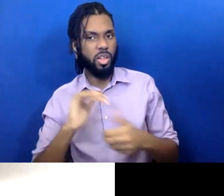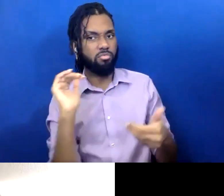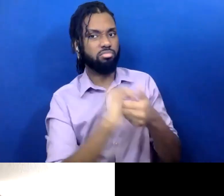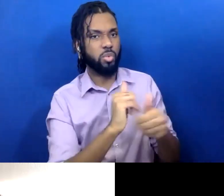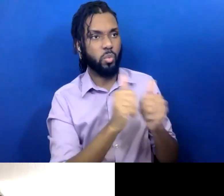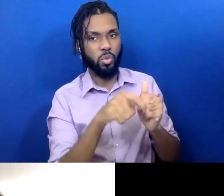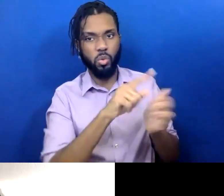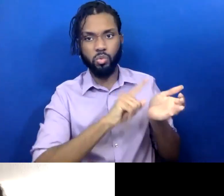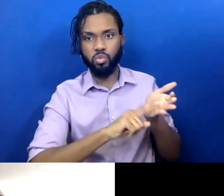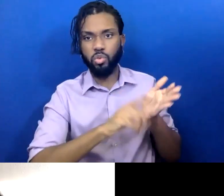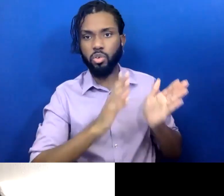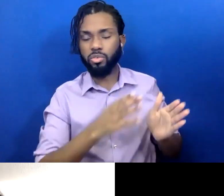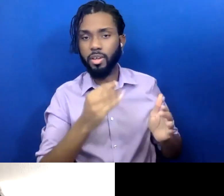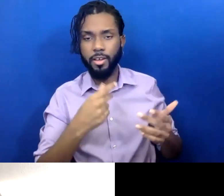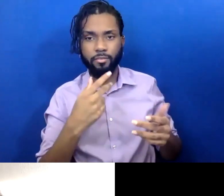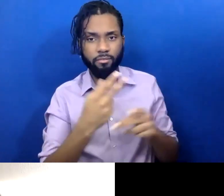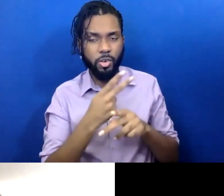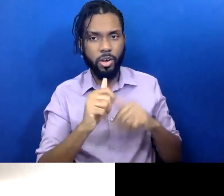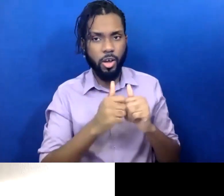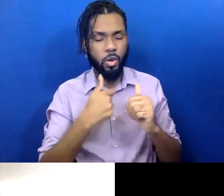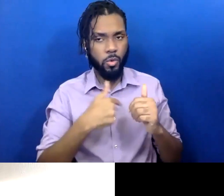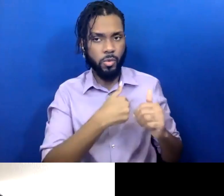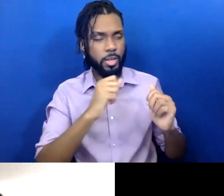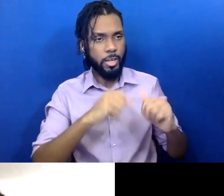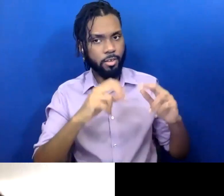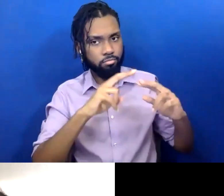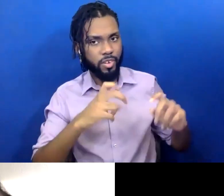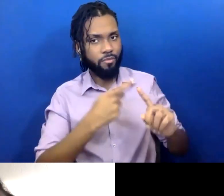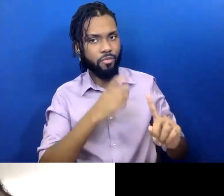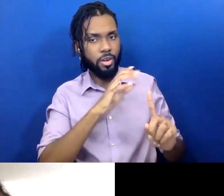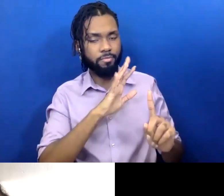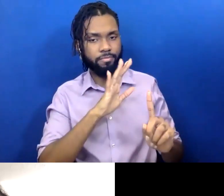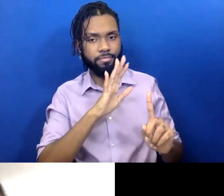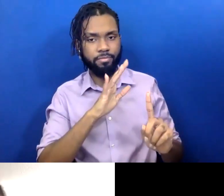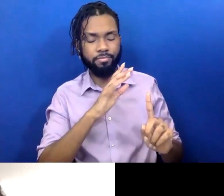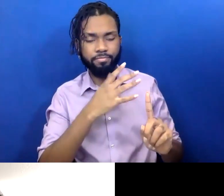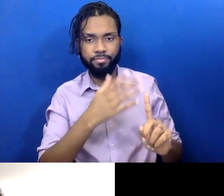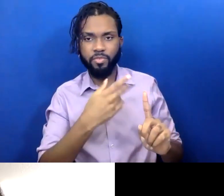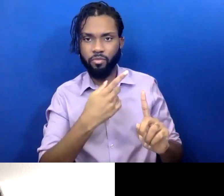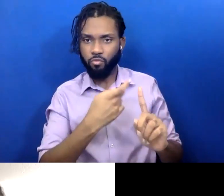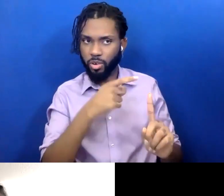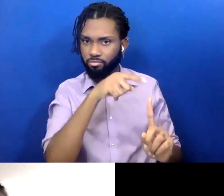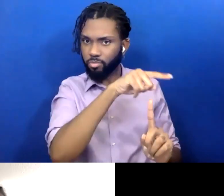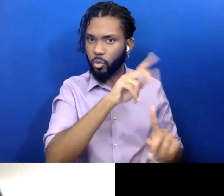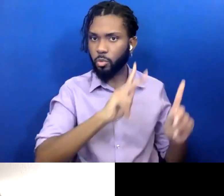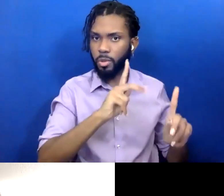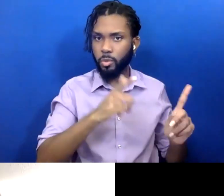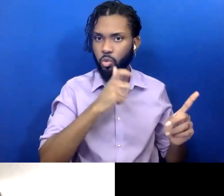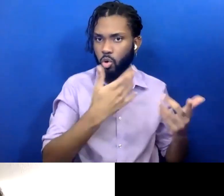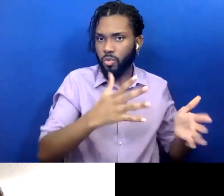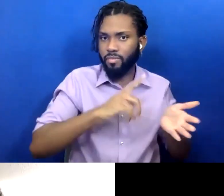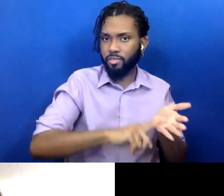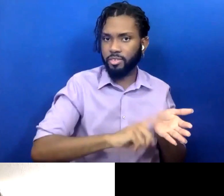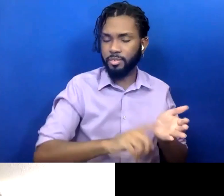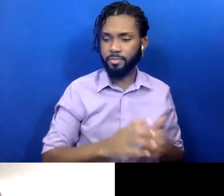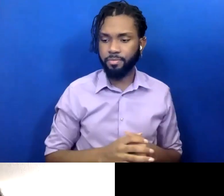that we're kind of investigating things from the positions of the people who we're investigating? So I